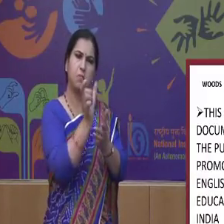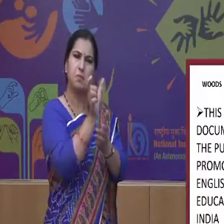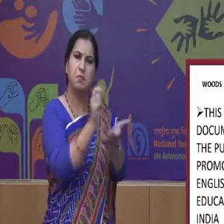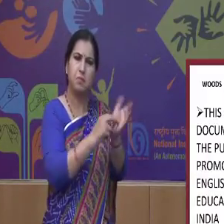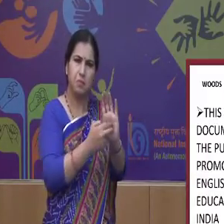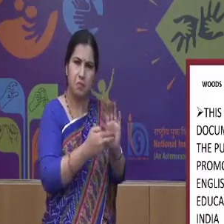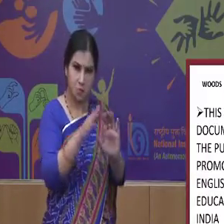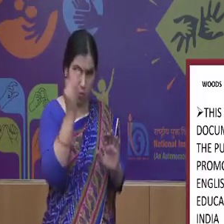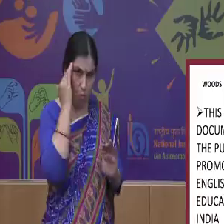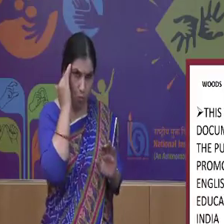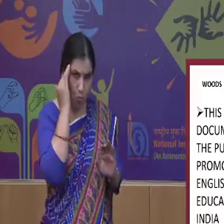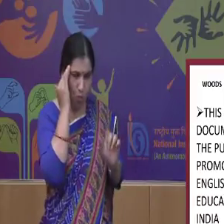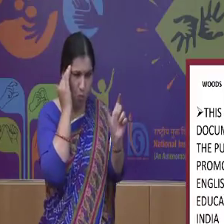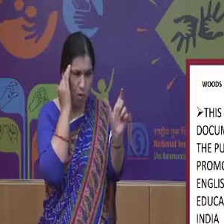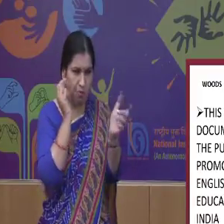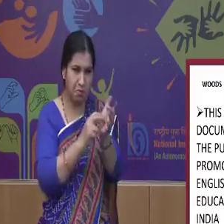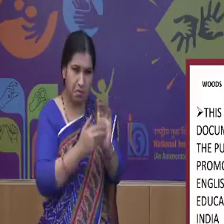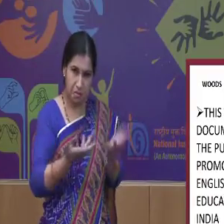Are you aware about this term?